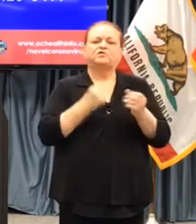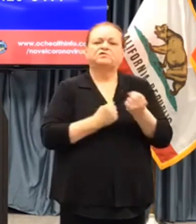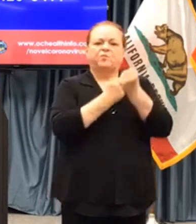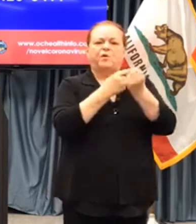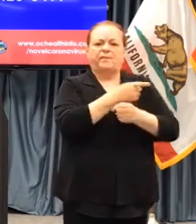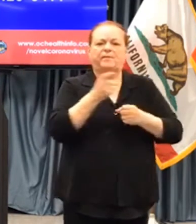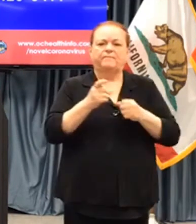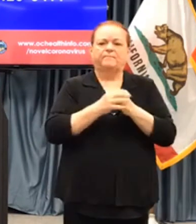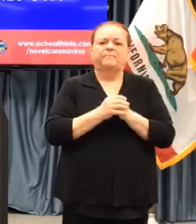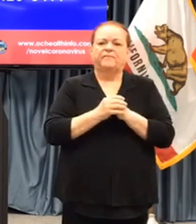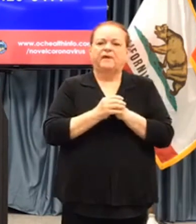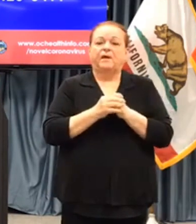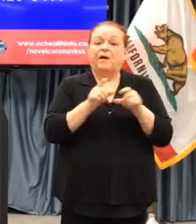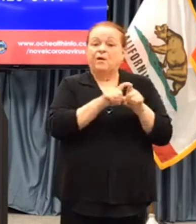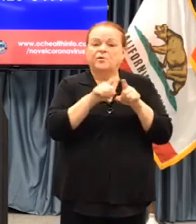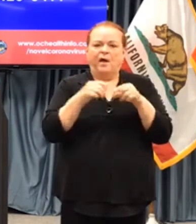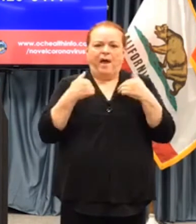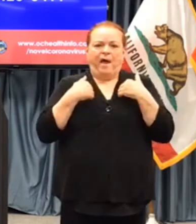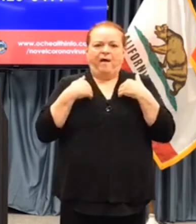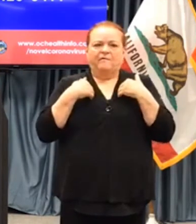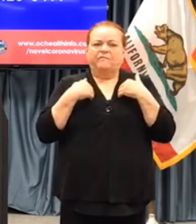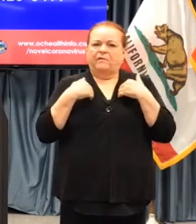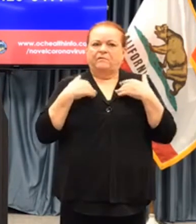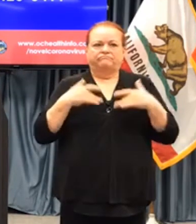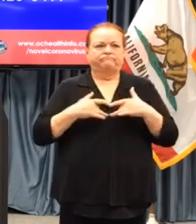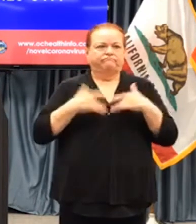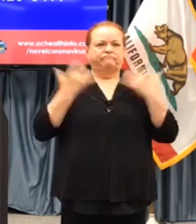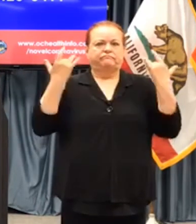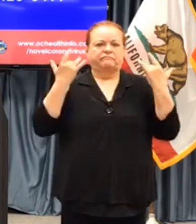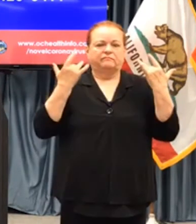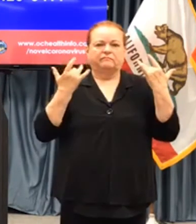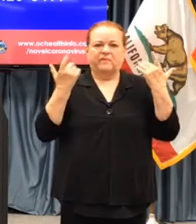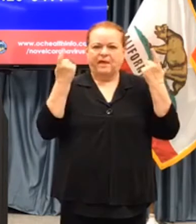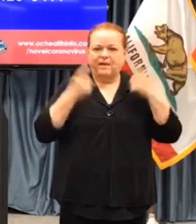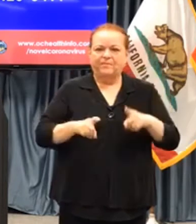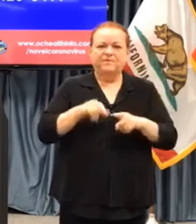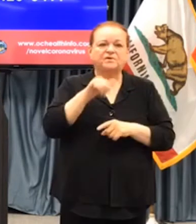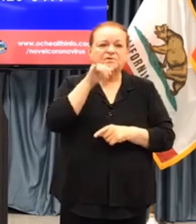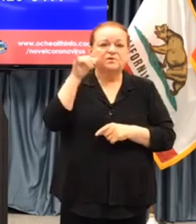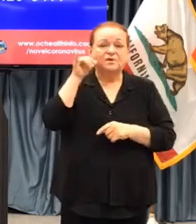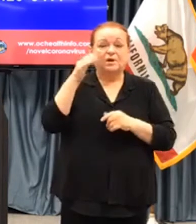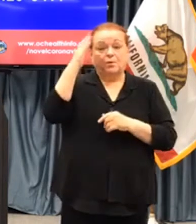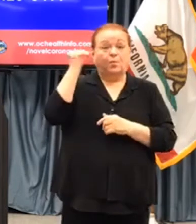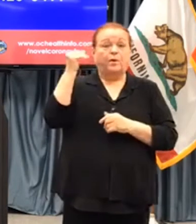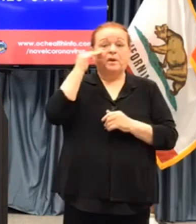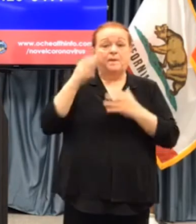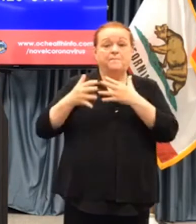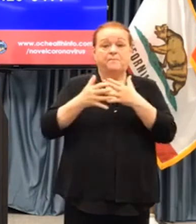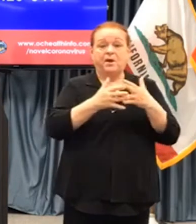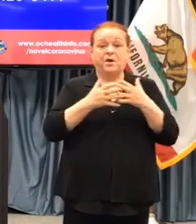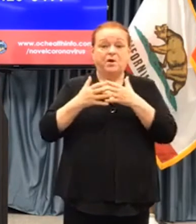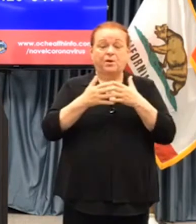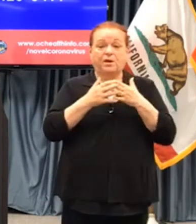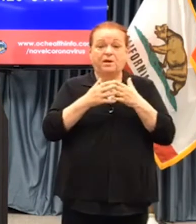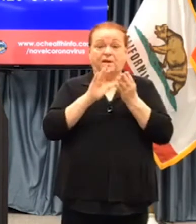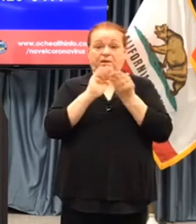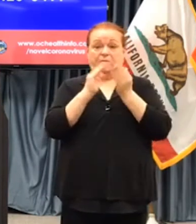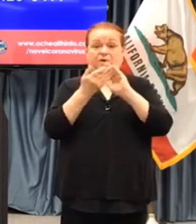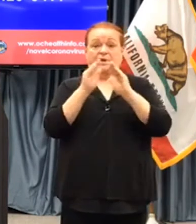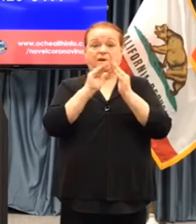a wonderful development that occurred yesterday. The Korean American community generously